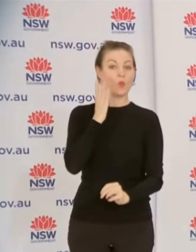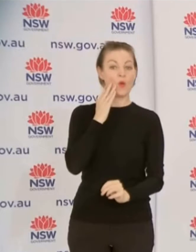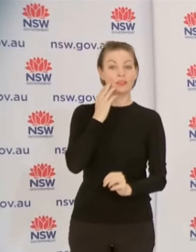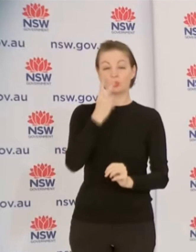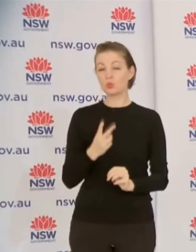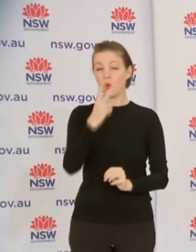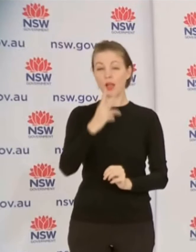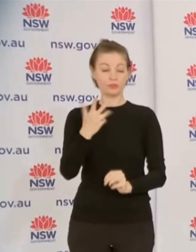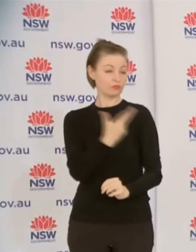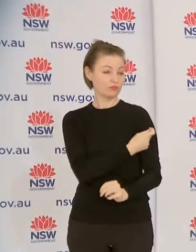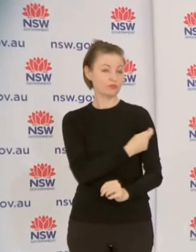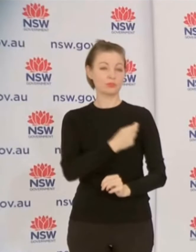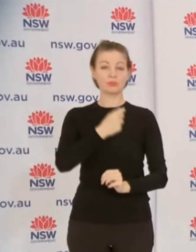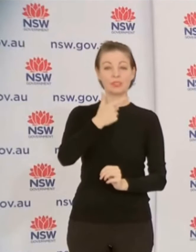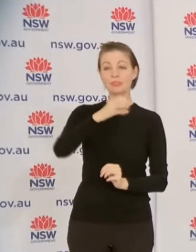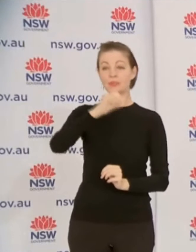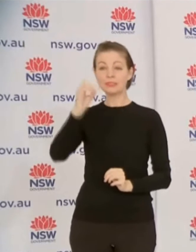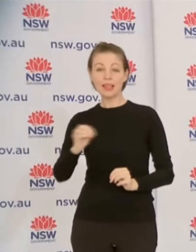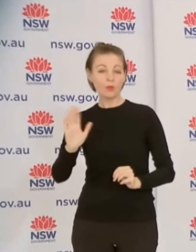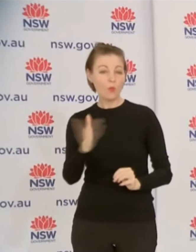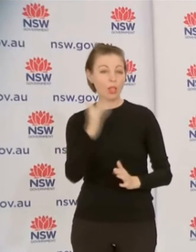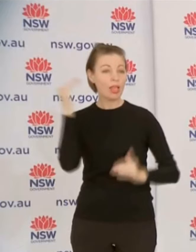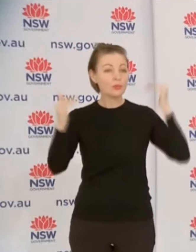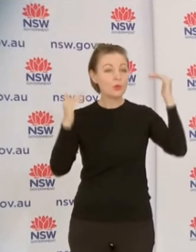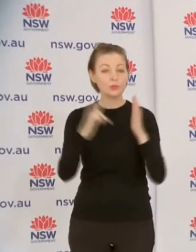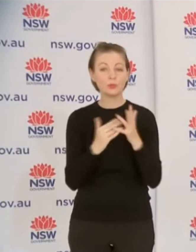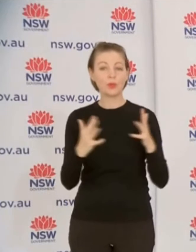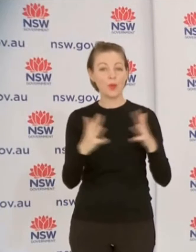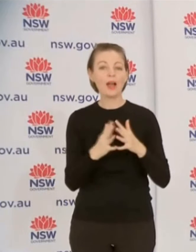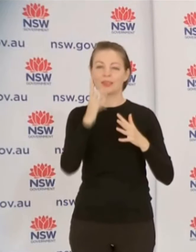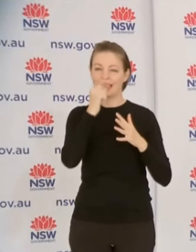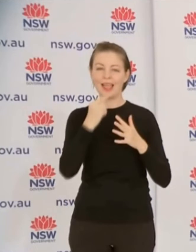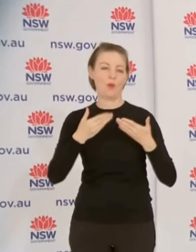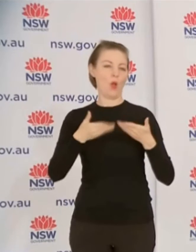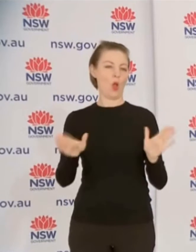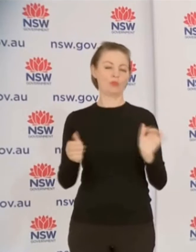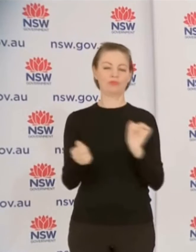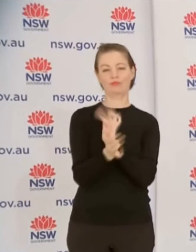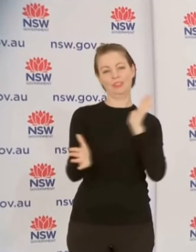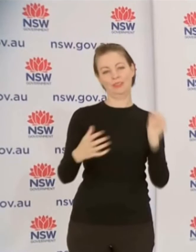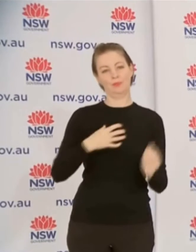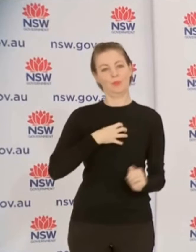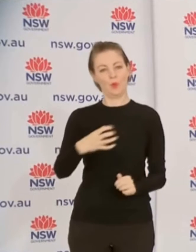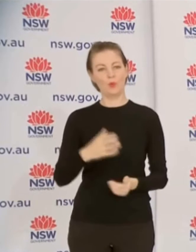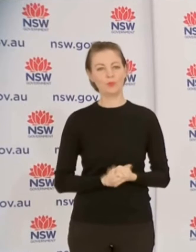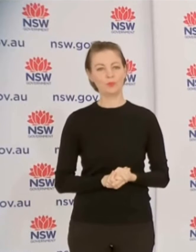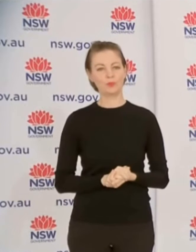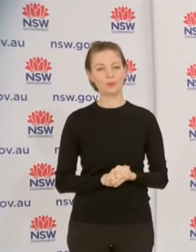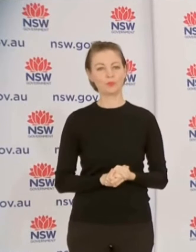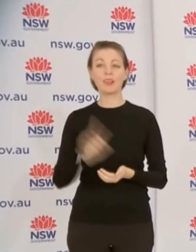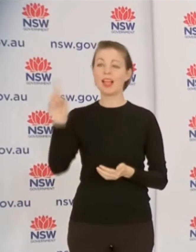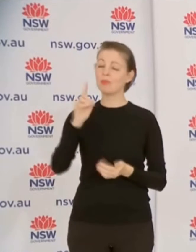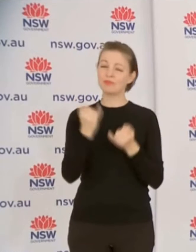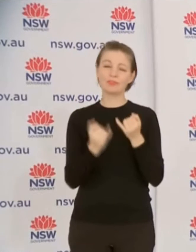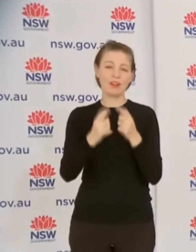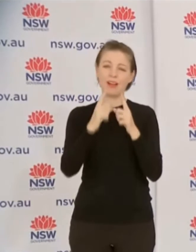dose vaccination. And I just can't thank everybody enough for the efforts you've gone to date. And whilst we know we are living in very challenging times, we